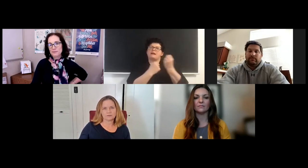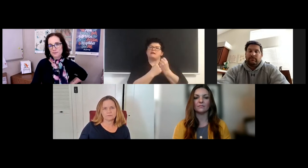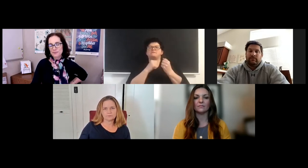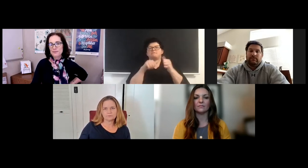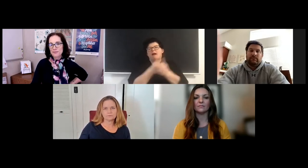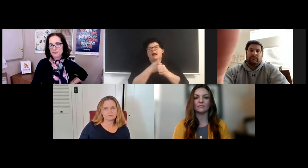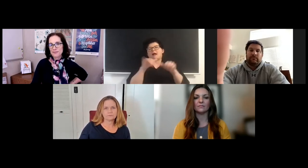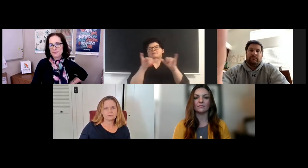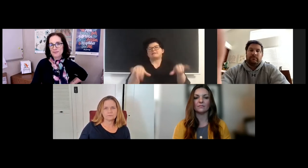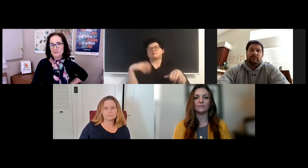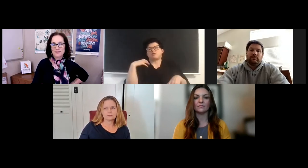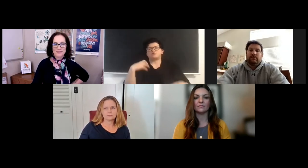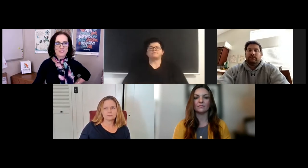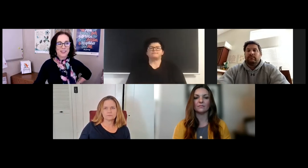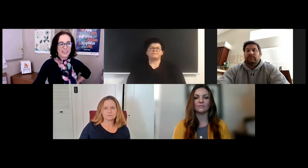coach.